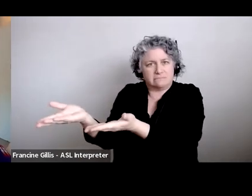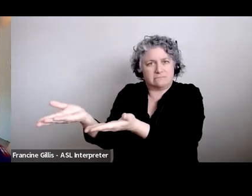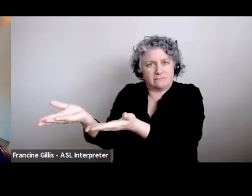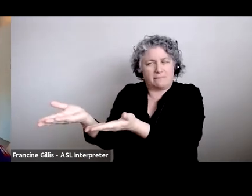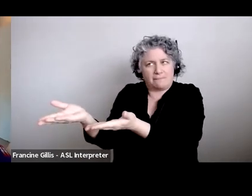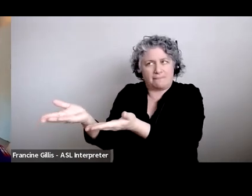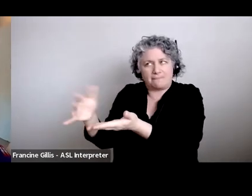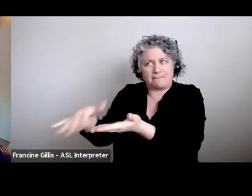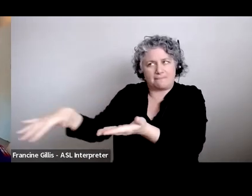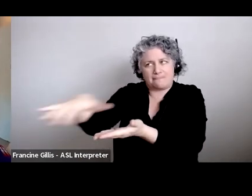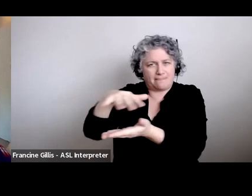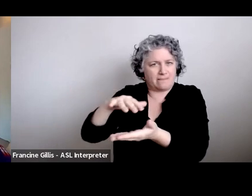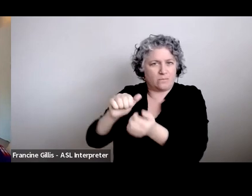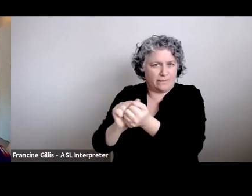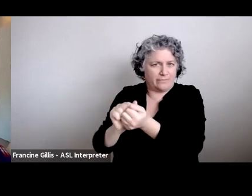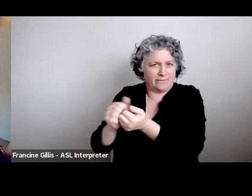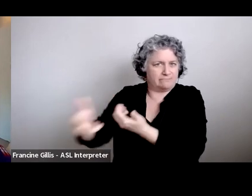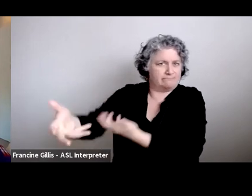in community